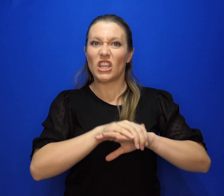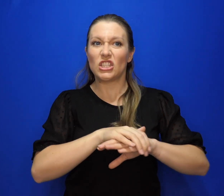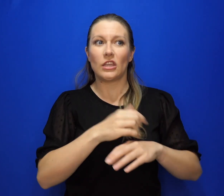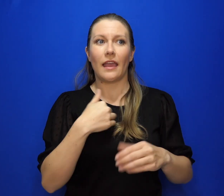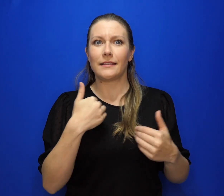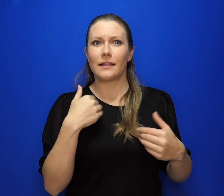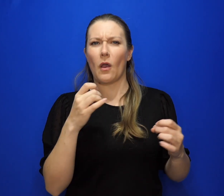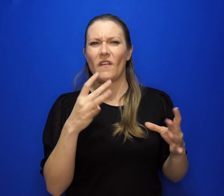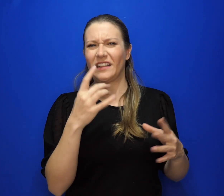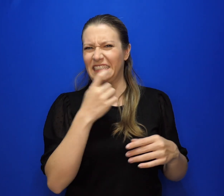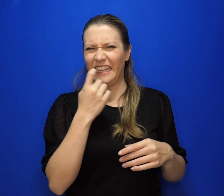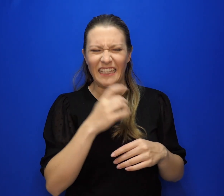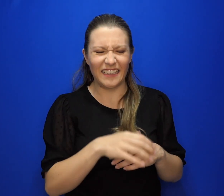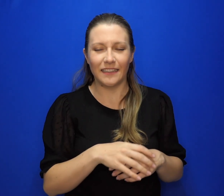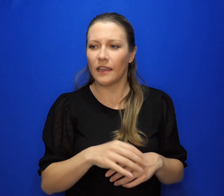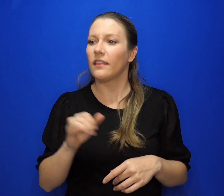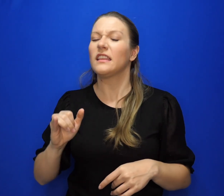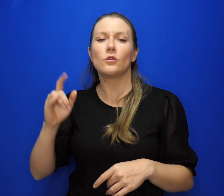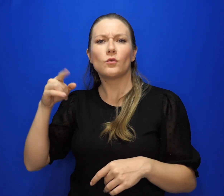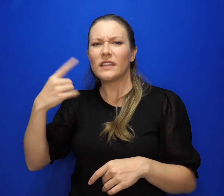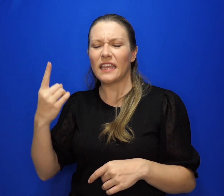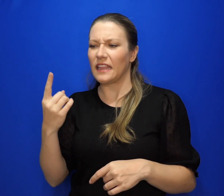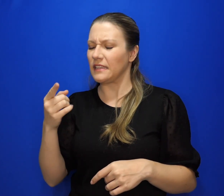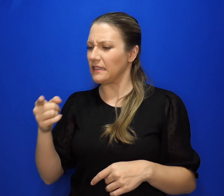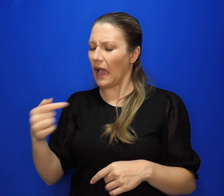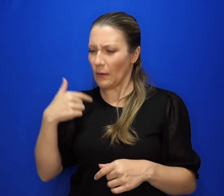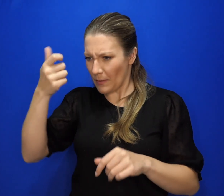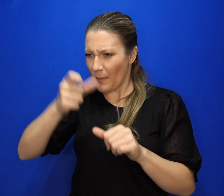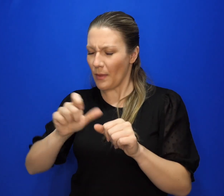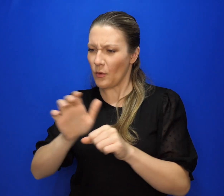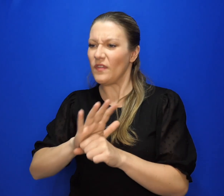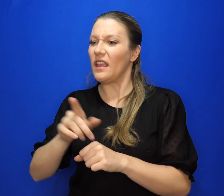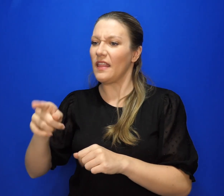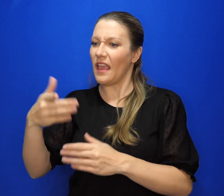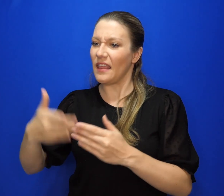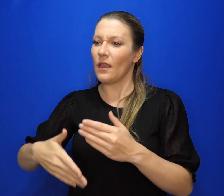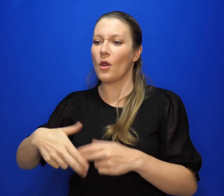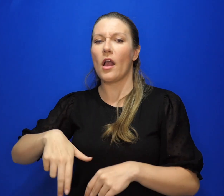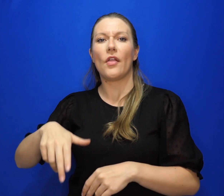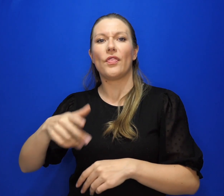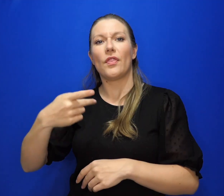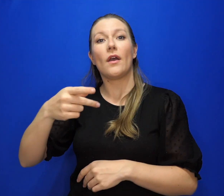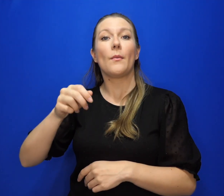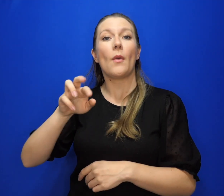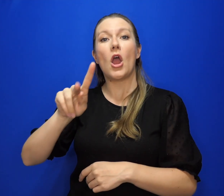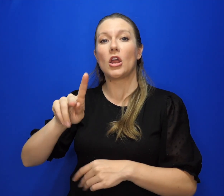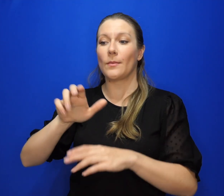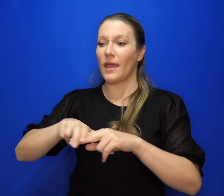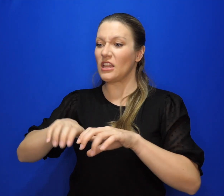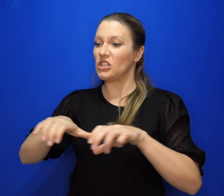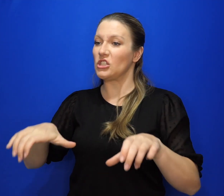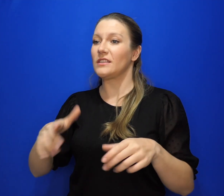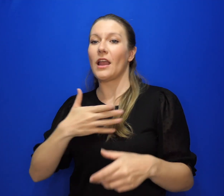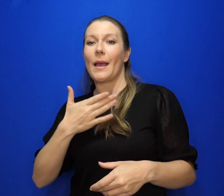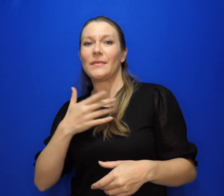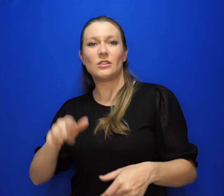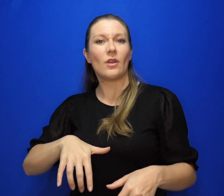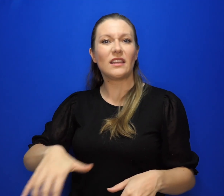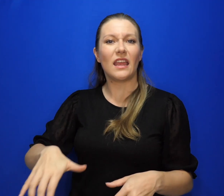teeth. This is ridiculous. At the end, they're on the park bench. She's pregnant. It's happy. Yeah. All right. If that doesn't come to us, we'll look it up at